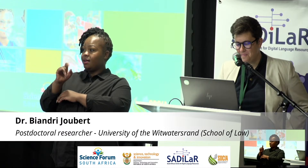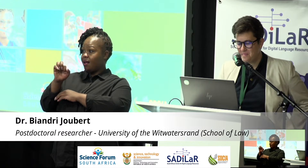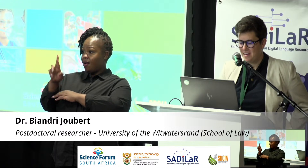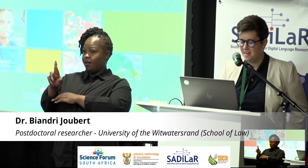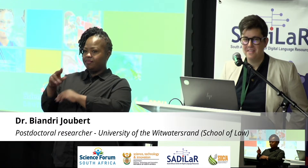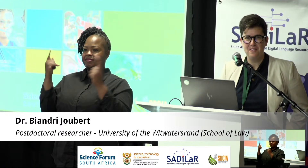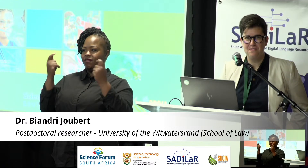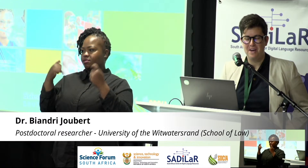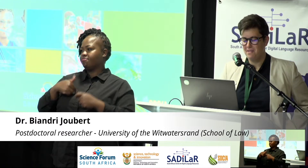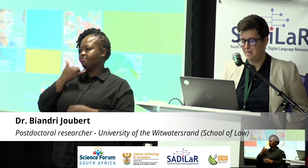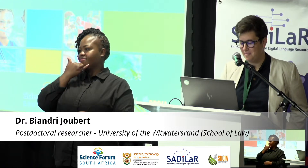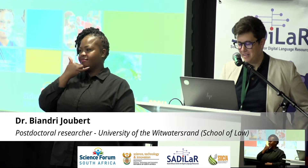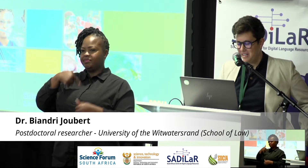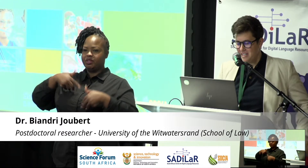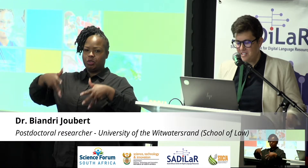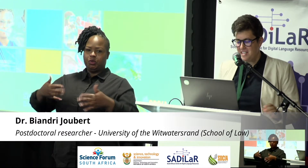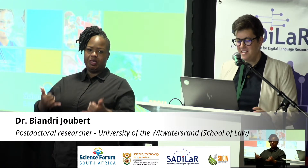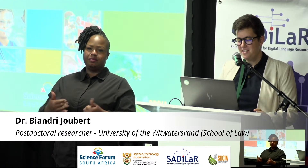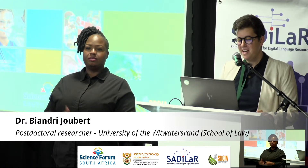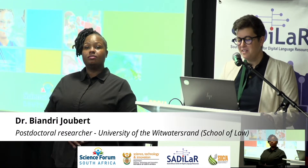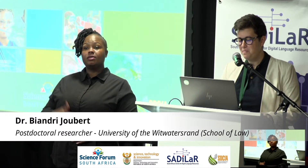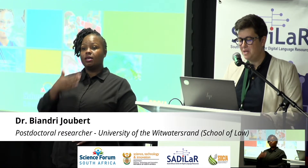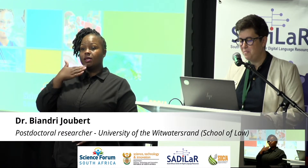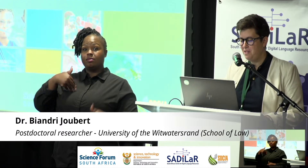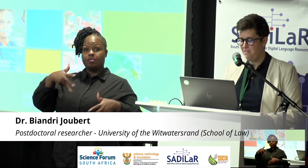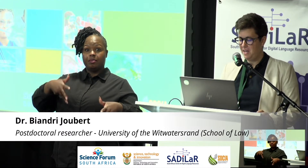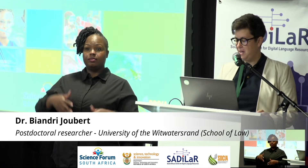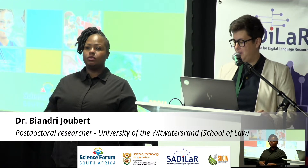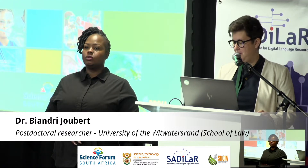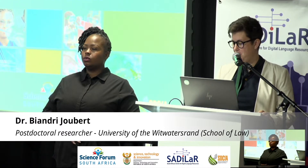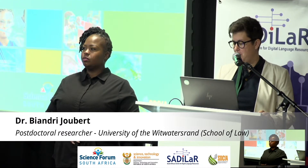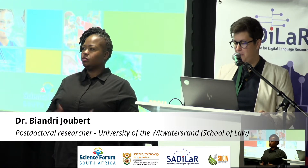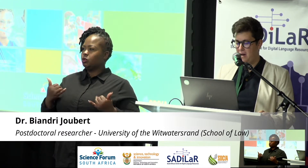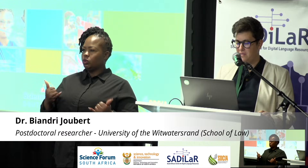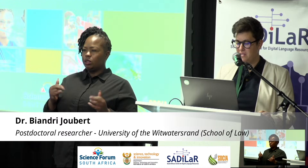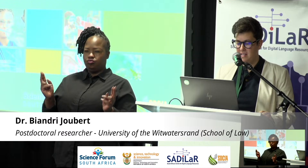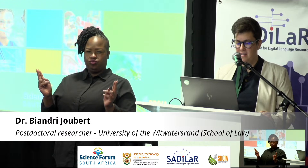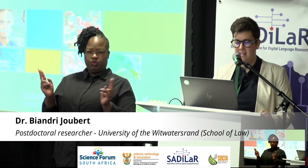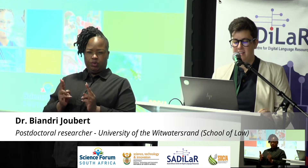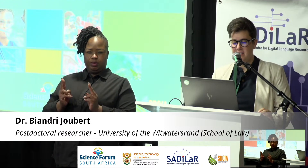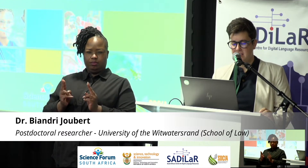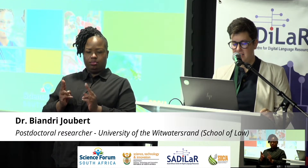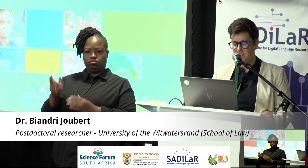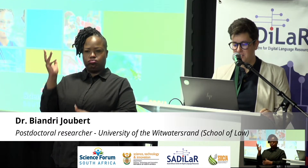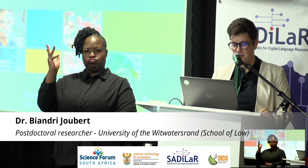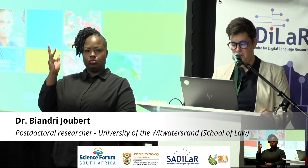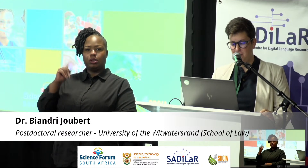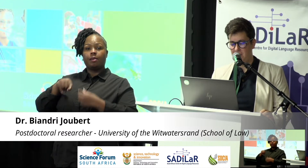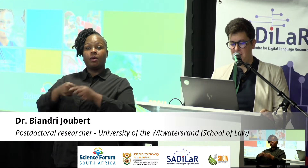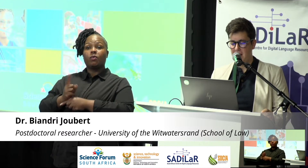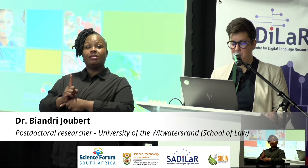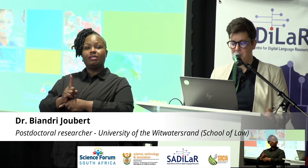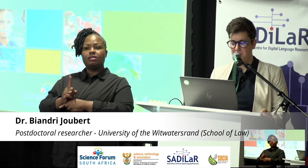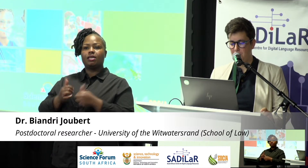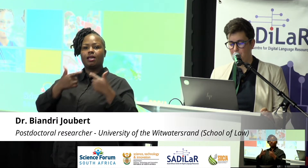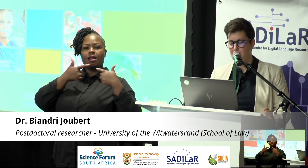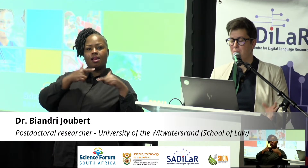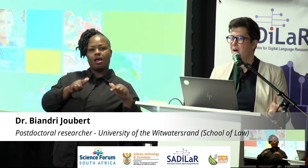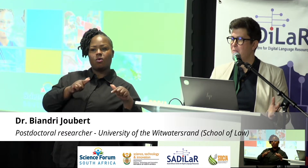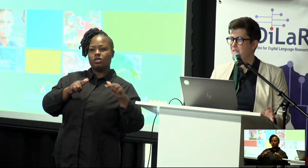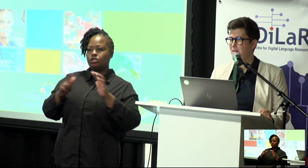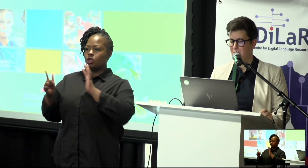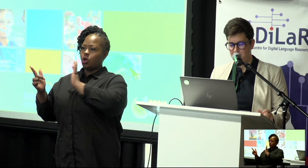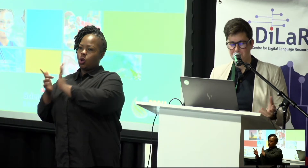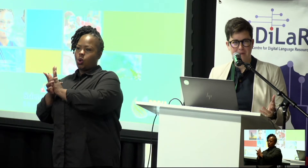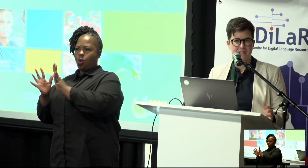here today. Thank you for having me. So today I'll speak briefly about the intersection of language and the law